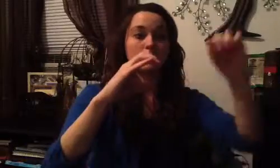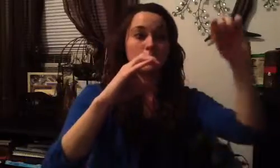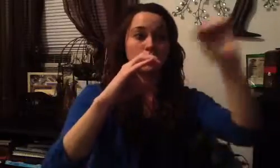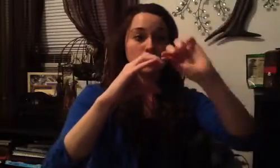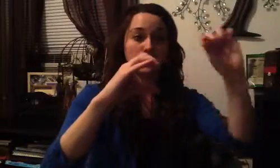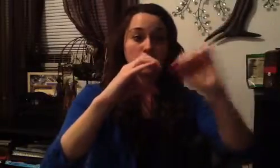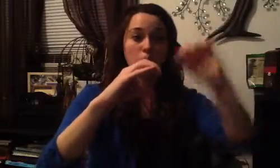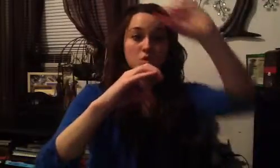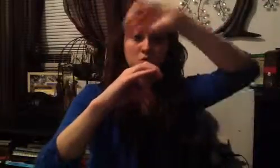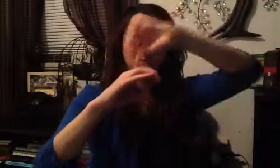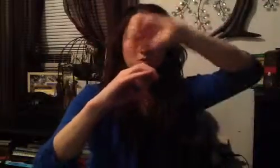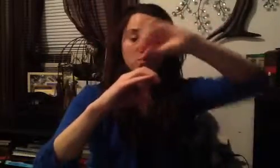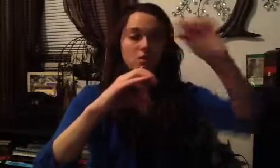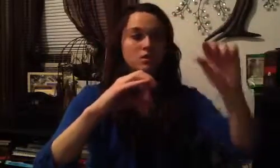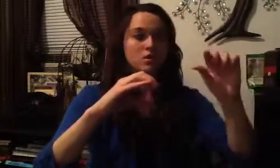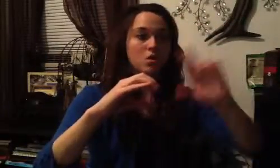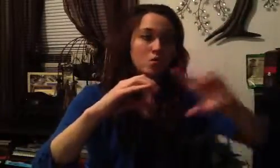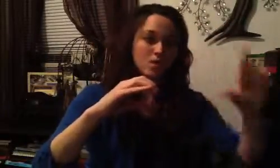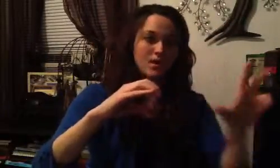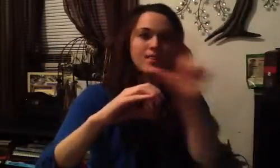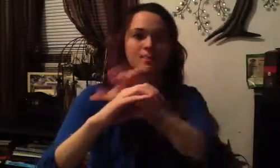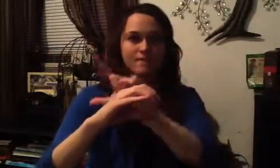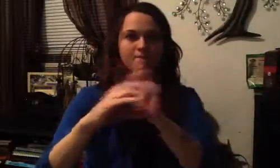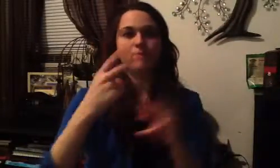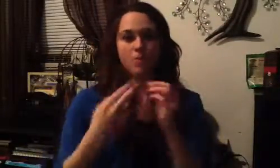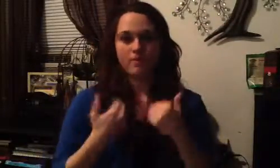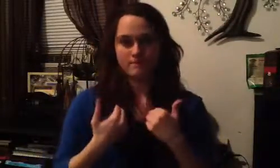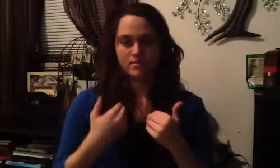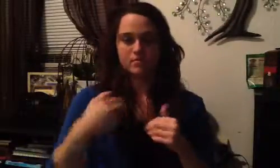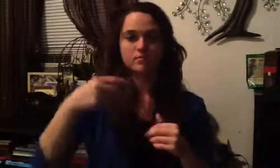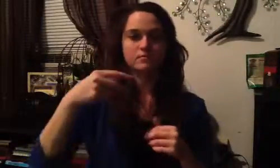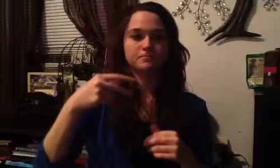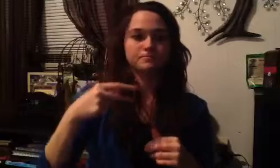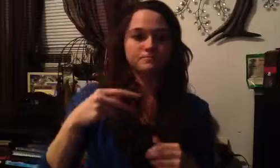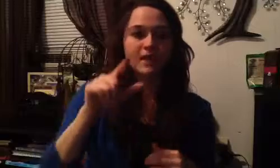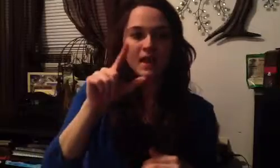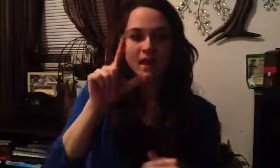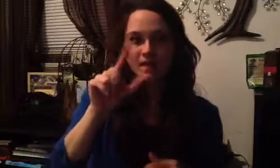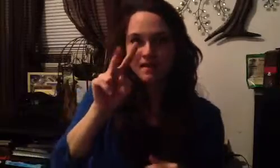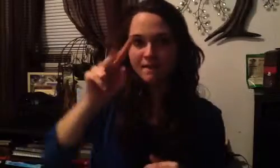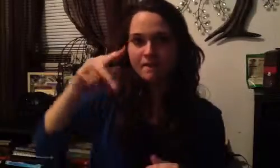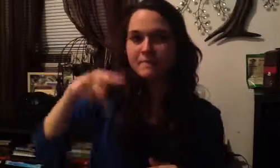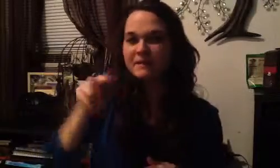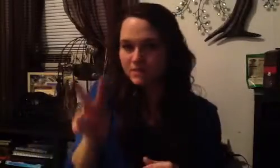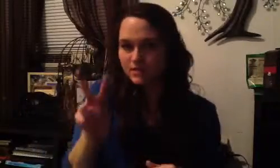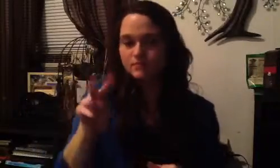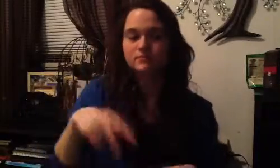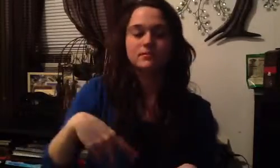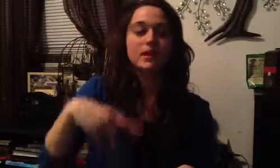pulmonary veins. On the models, you will notice that the pulmonary veins appear